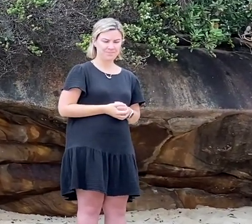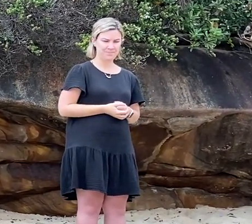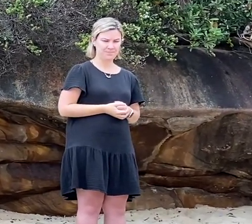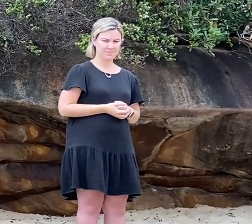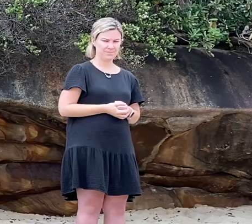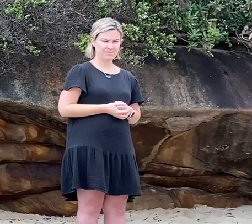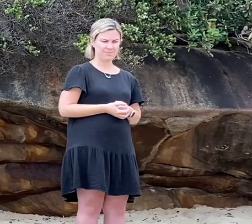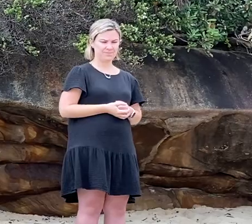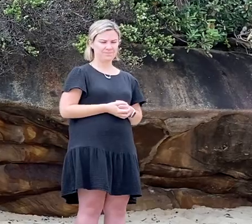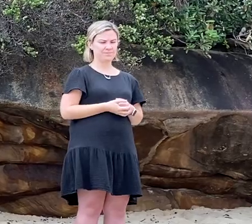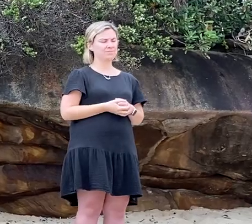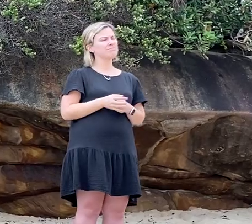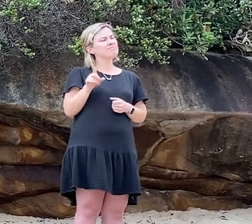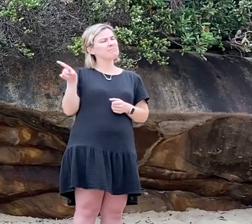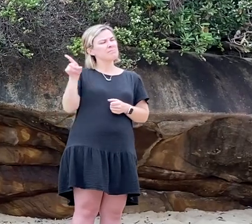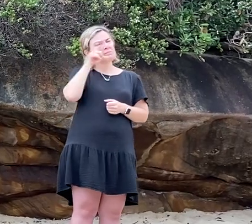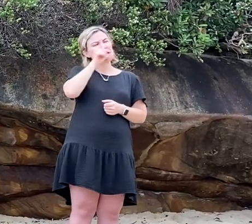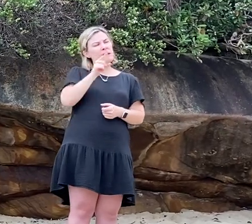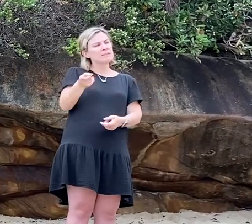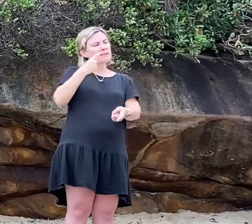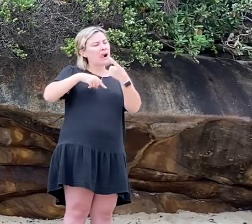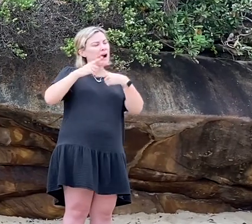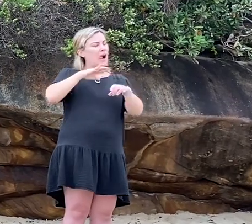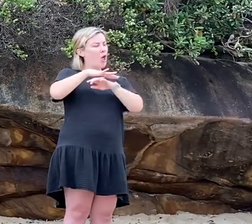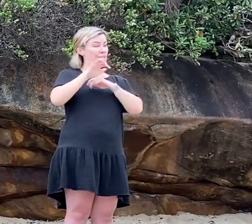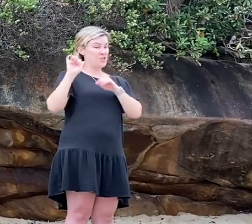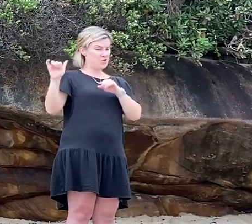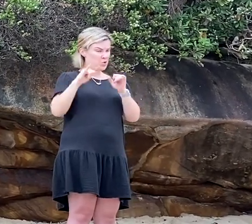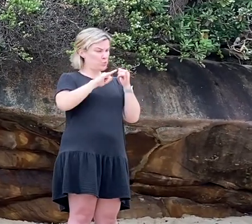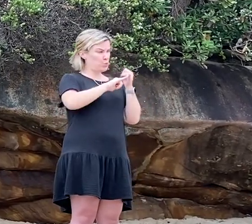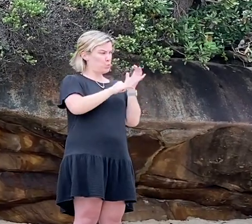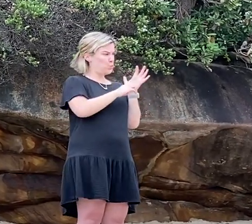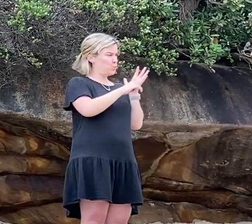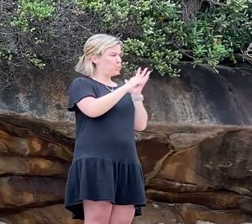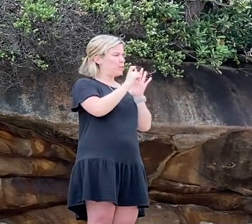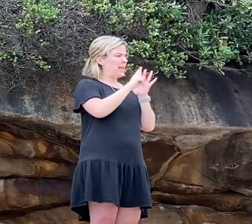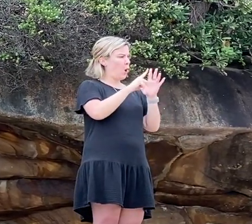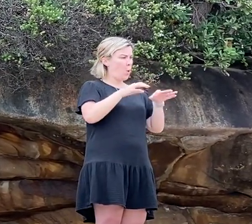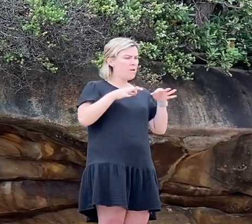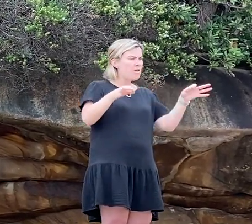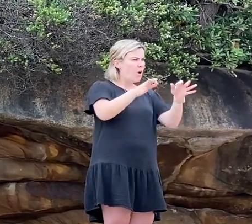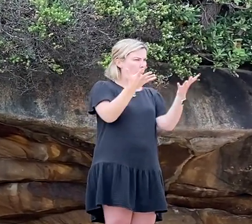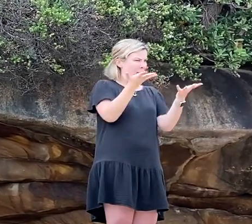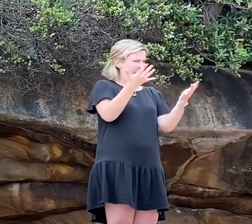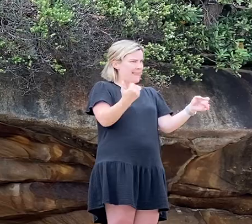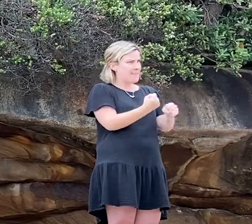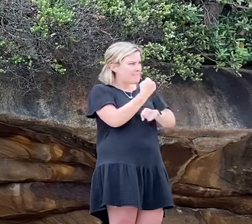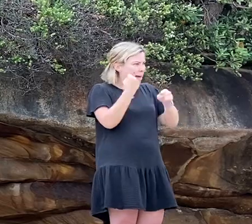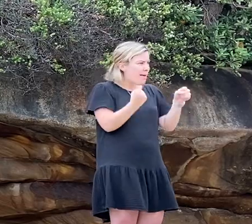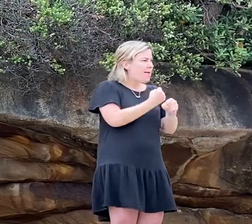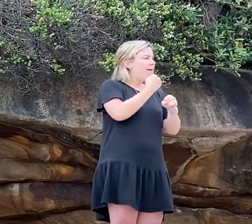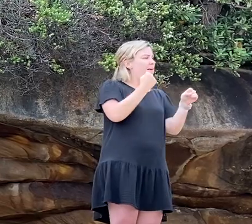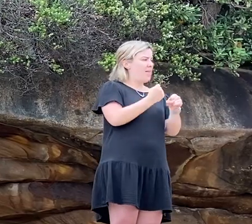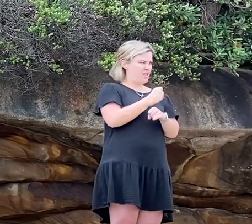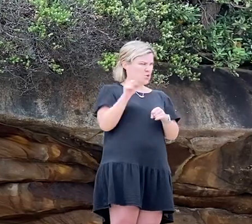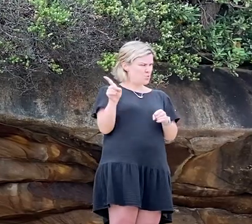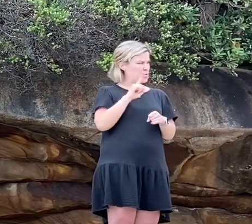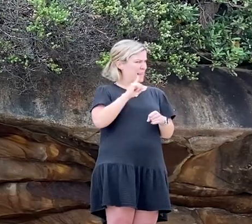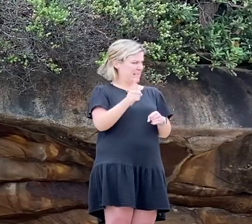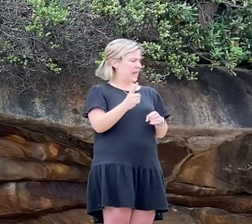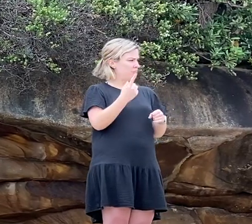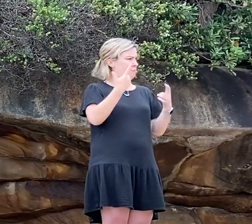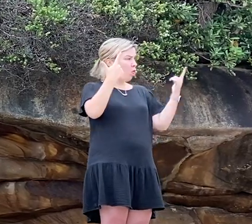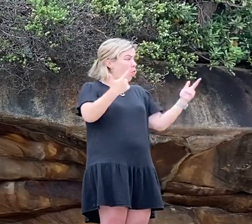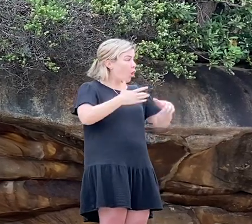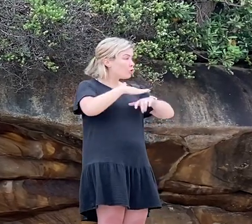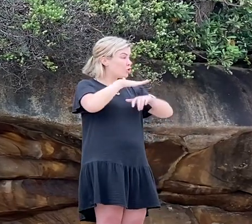All right. Can you tell me a bit more about your studio? So you have I've seen you spend a lot of time in Italy, but